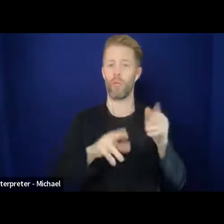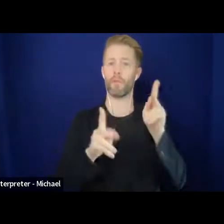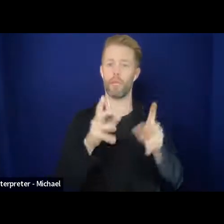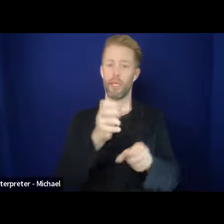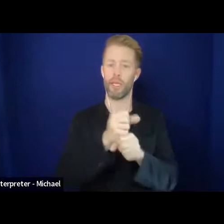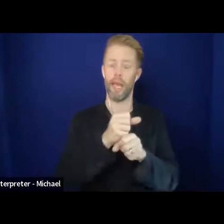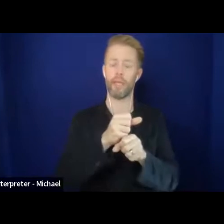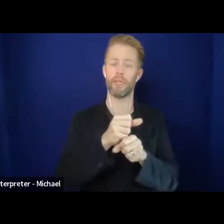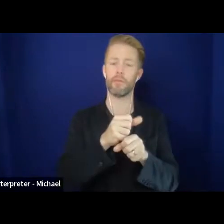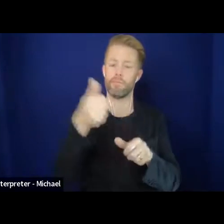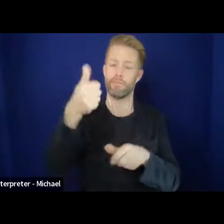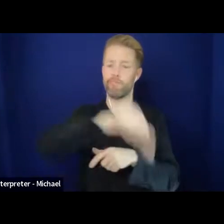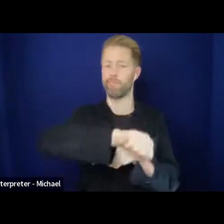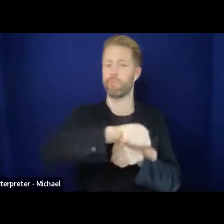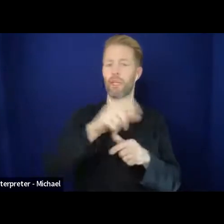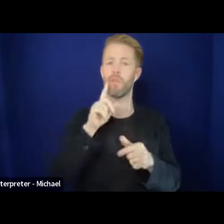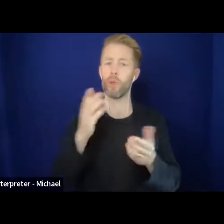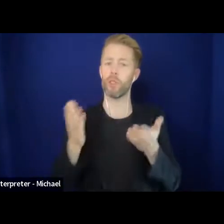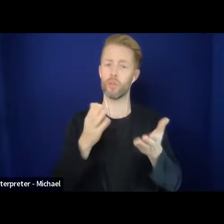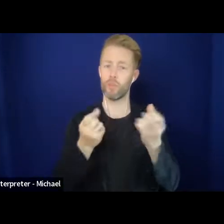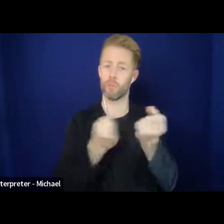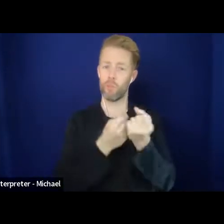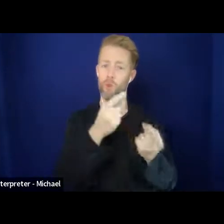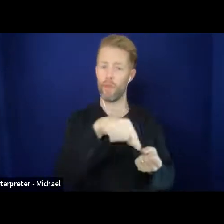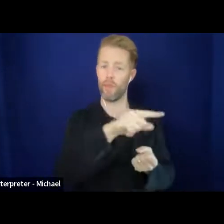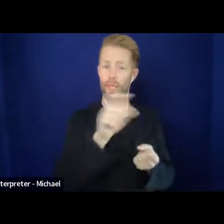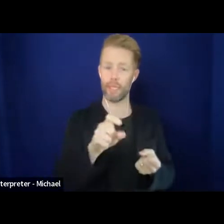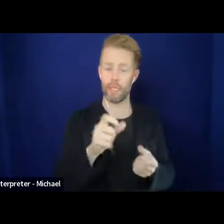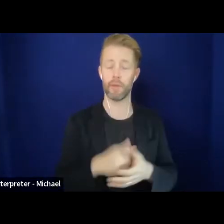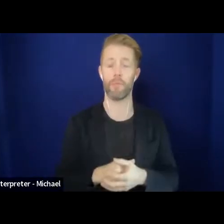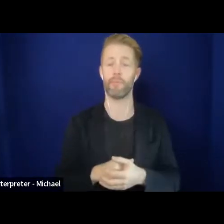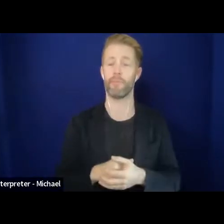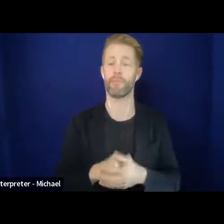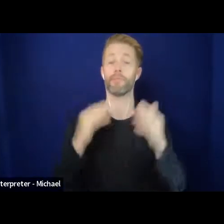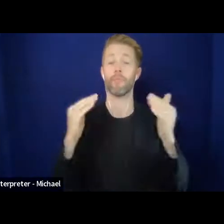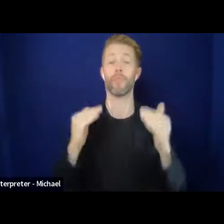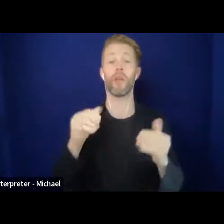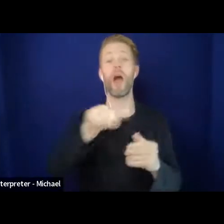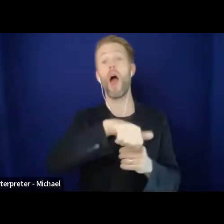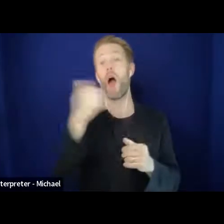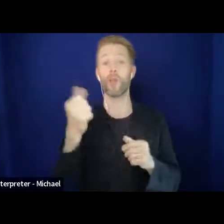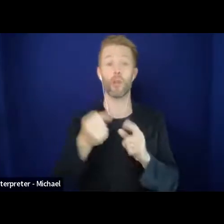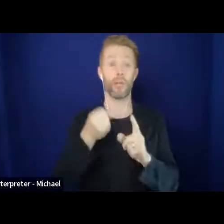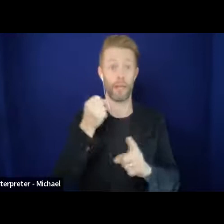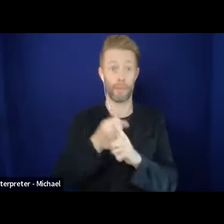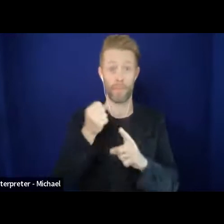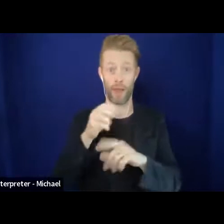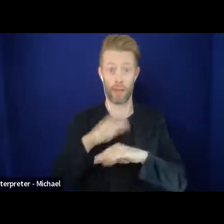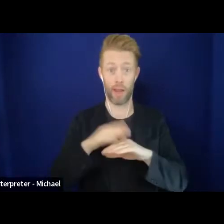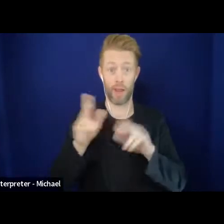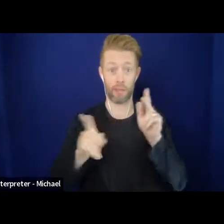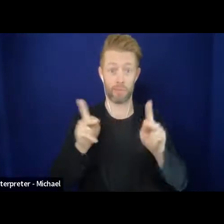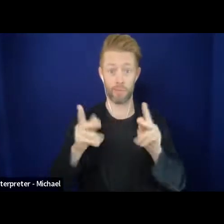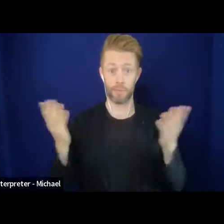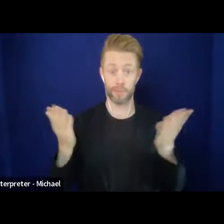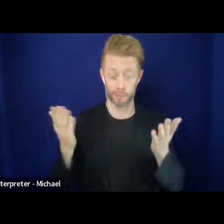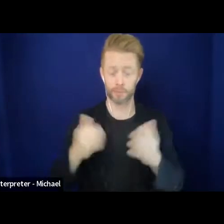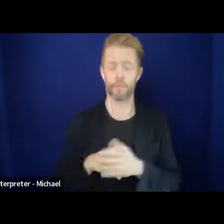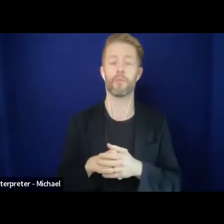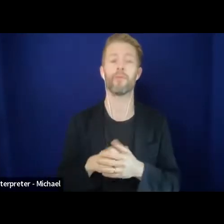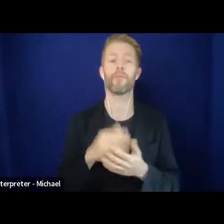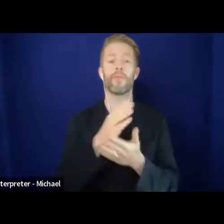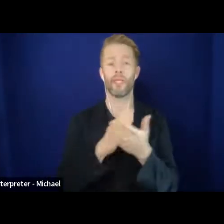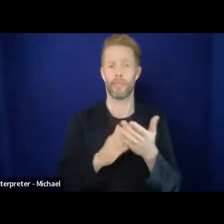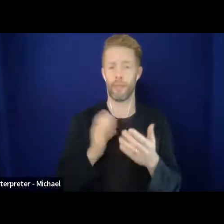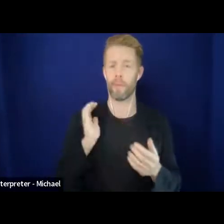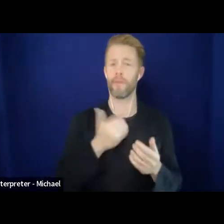and supports that they need. One other way that we see that it impacting people is some of our clients